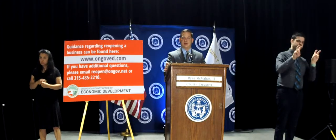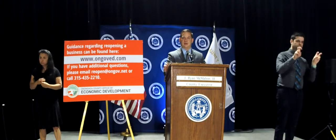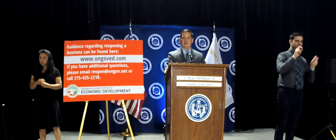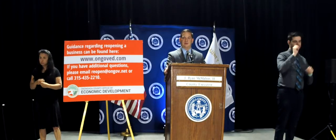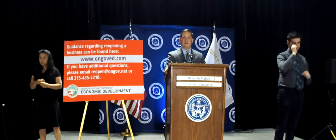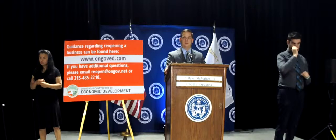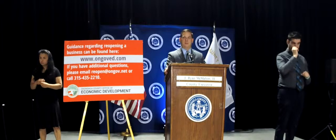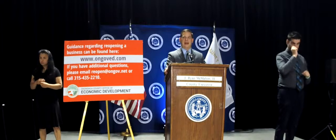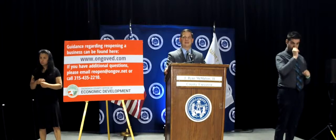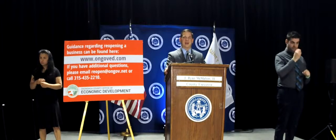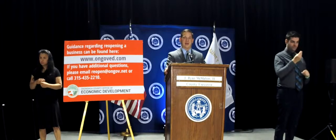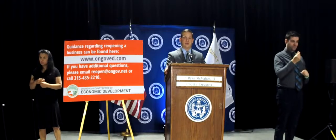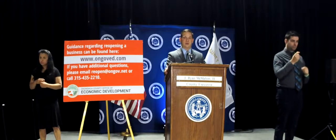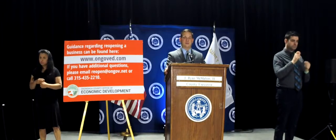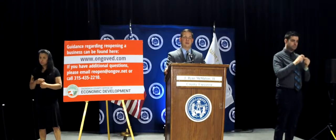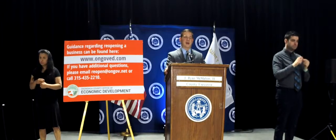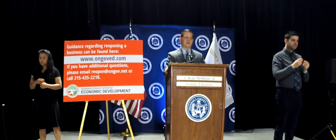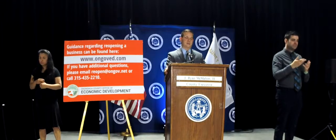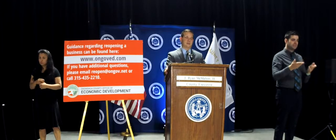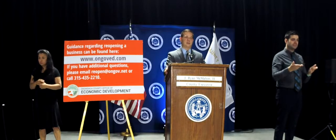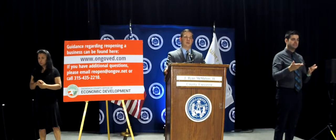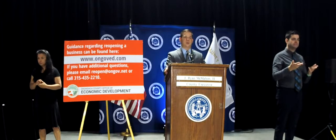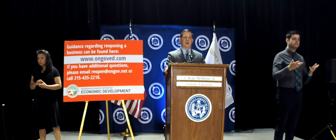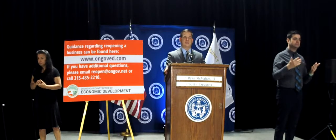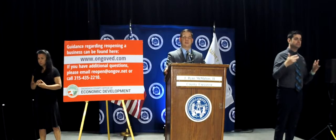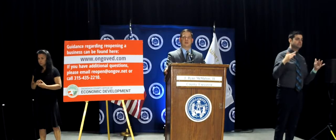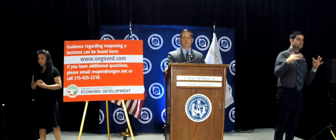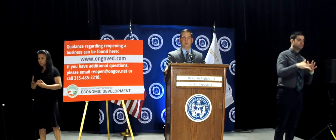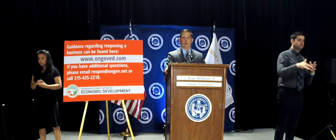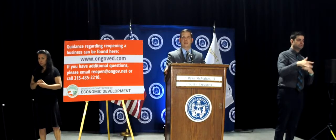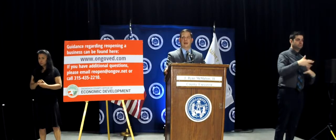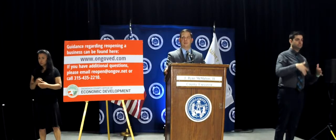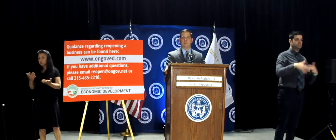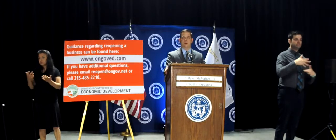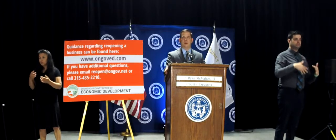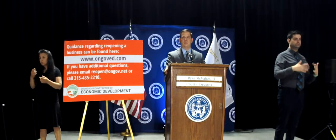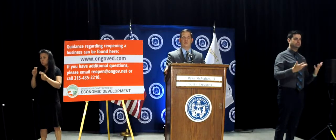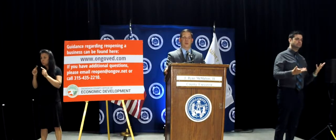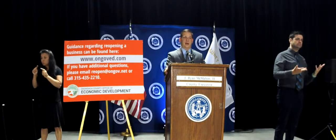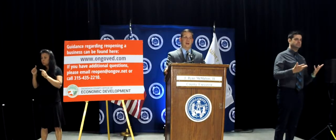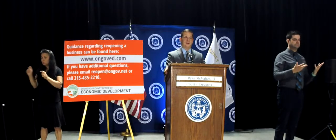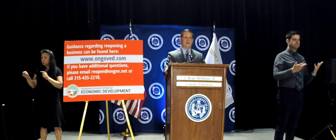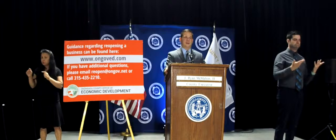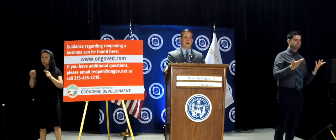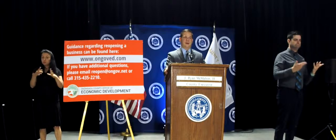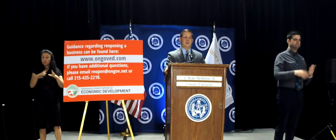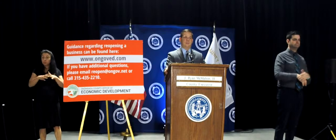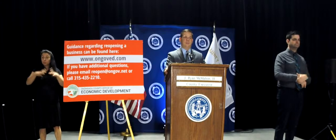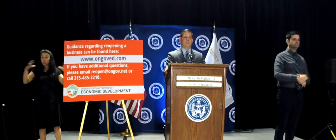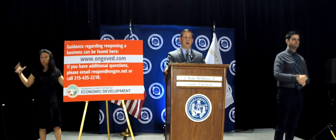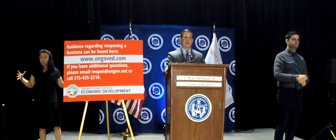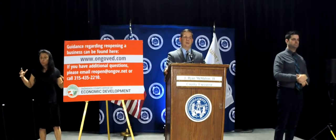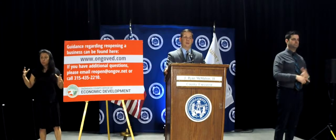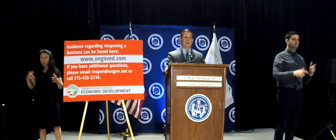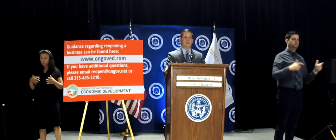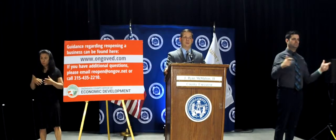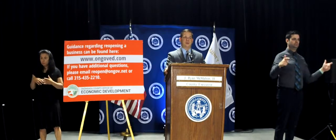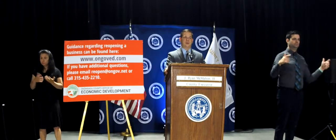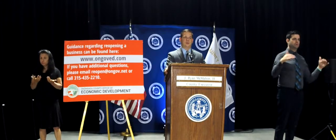things that your mass gatherings that you want to see a little bit more time moving on,